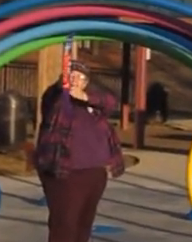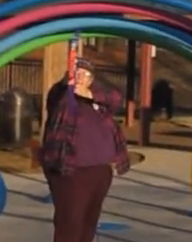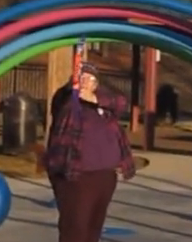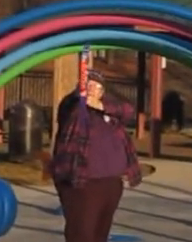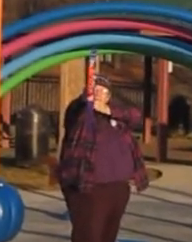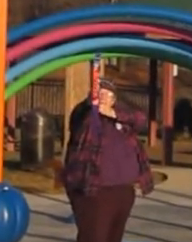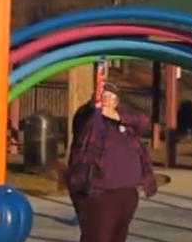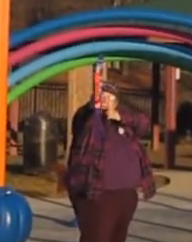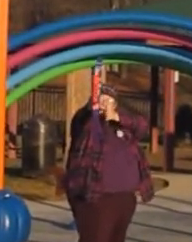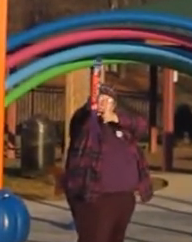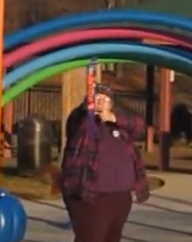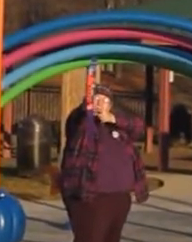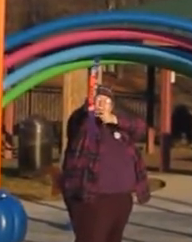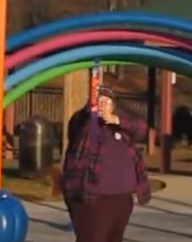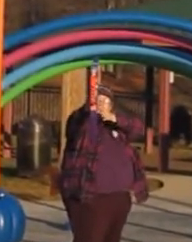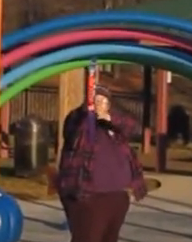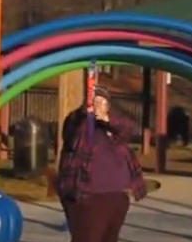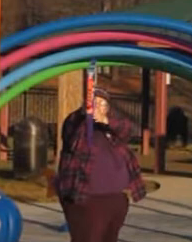I'm really good at hitting the ring. You are?